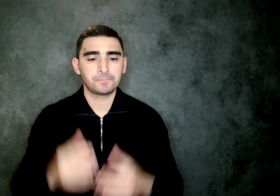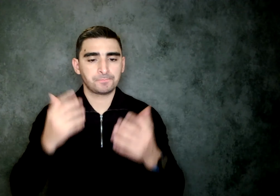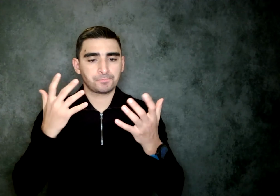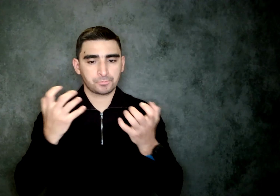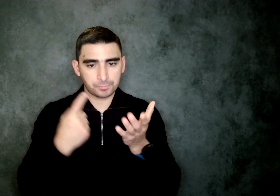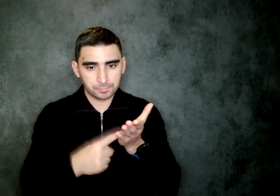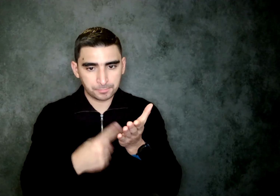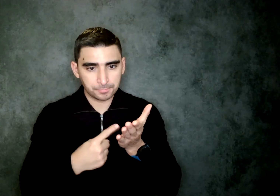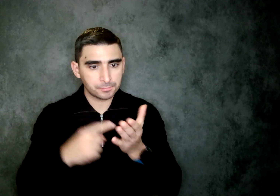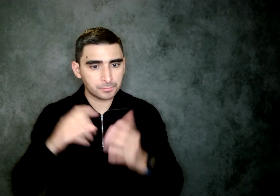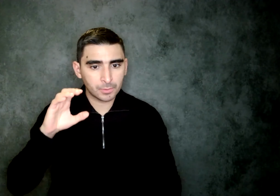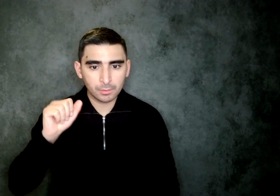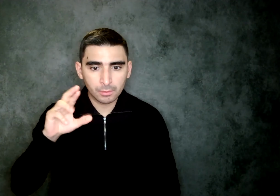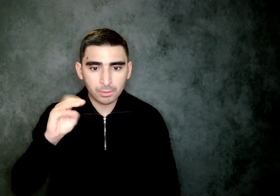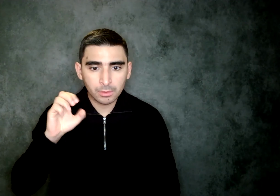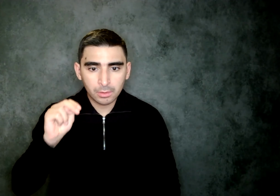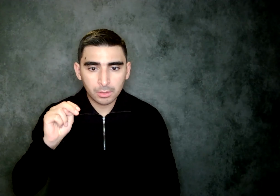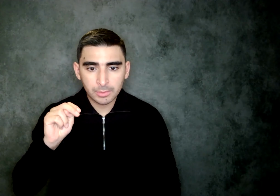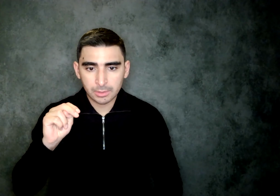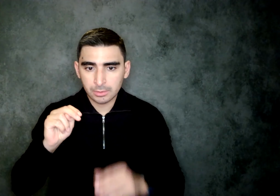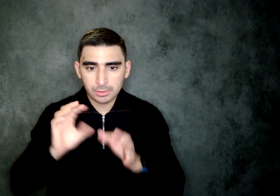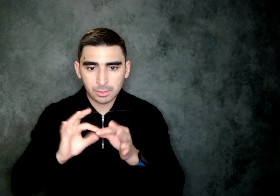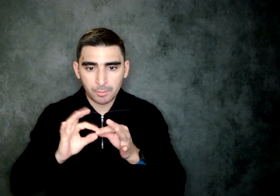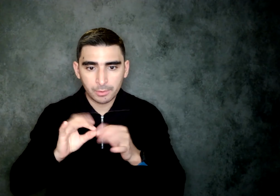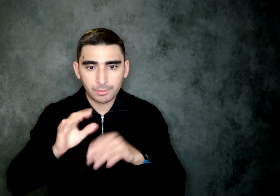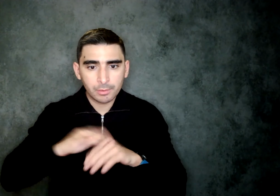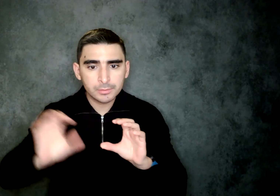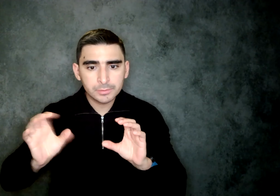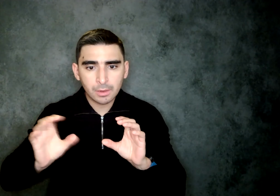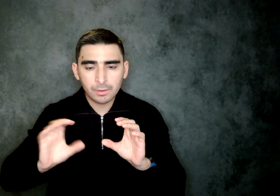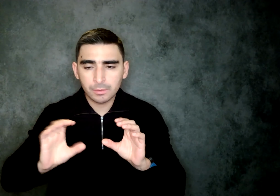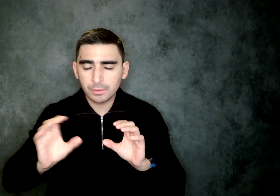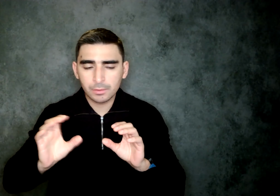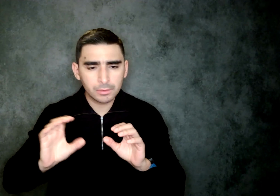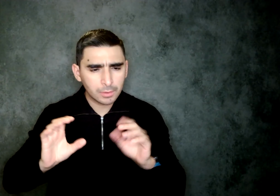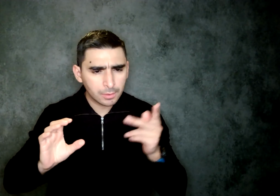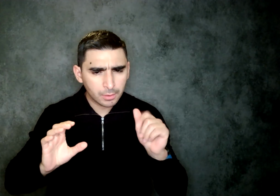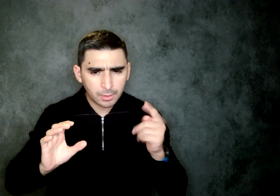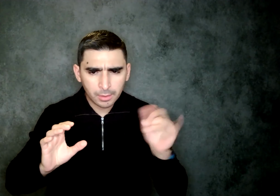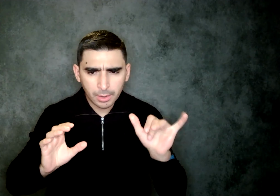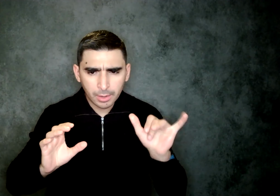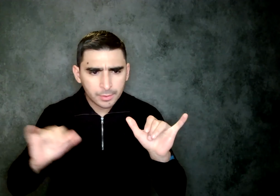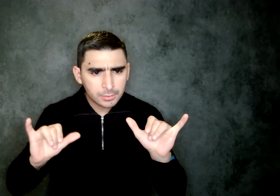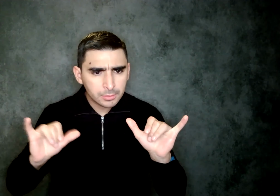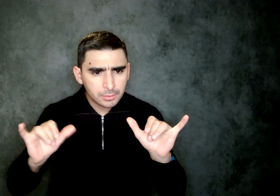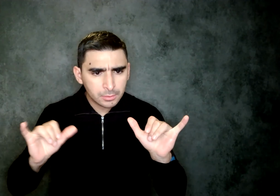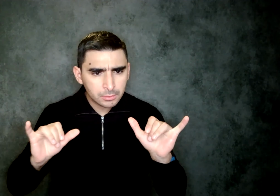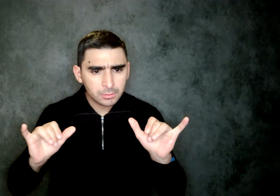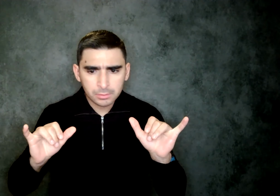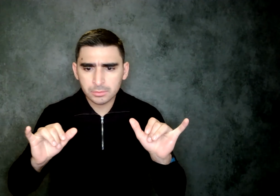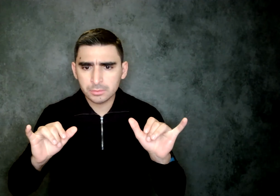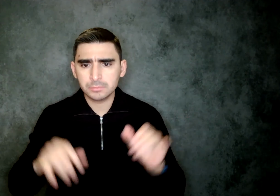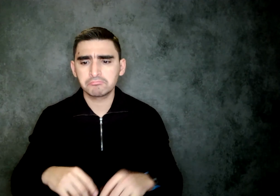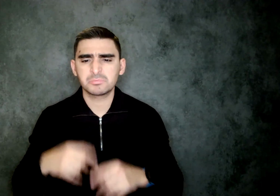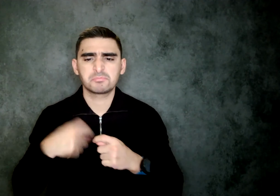attention to Carmen's comment in the chat, and then Kathy, I think you had your hand up first. Y si quieren levantar la mano, quiero